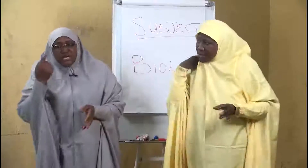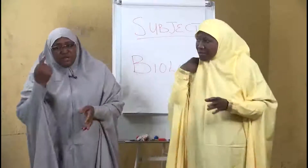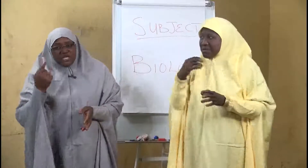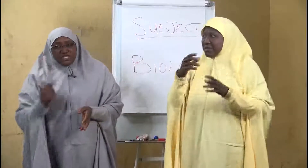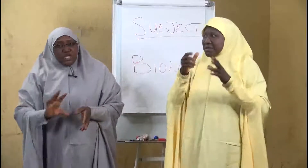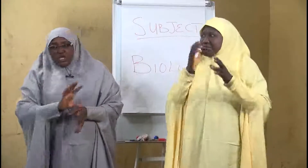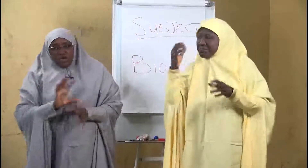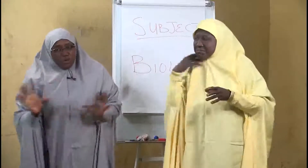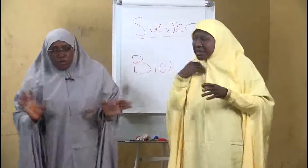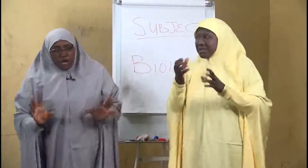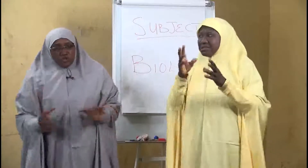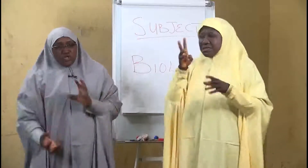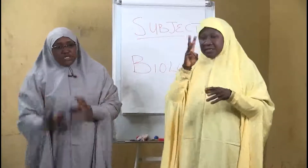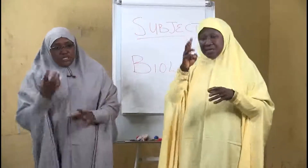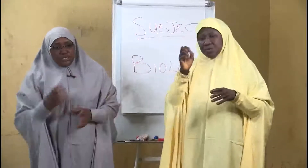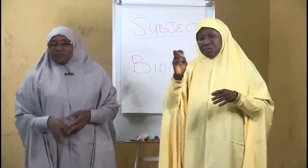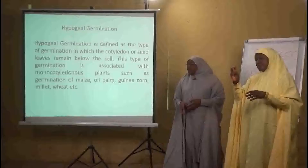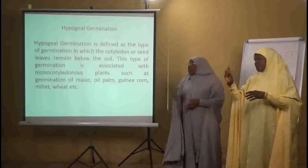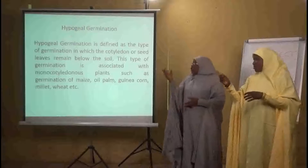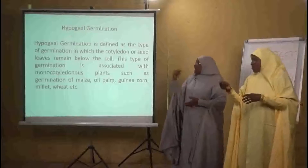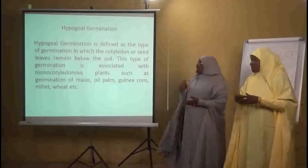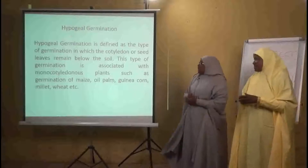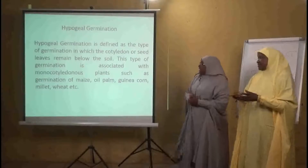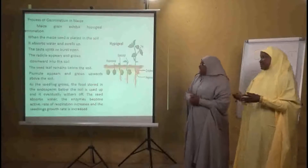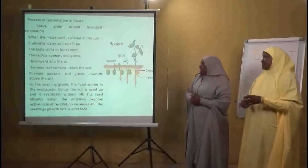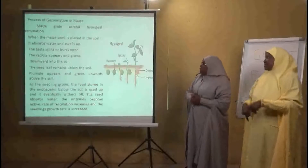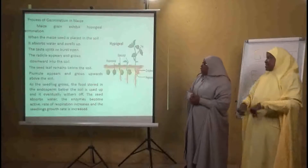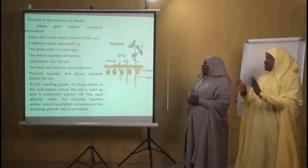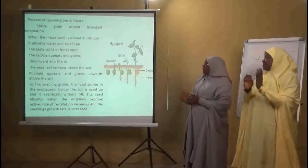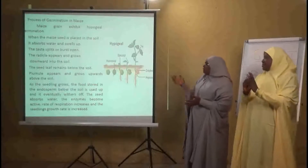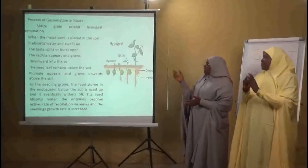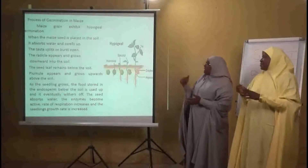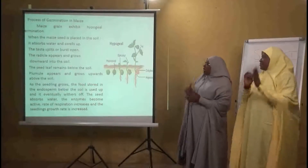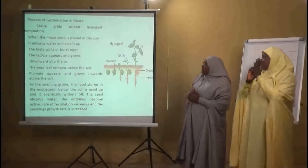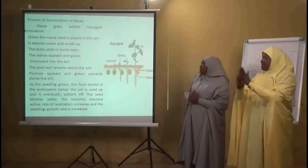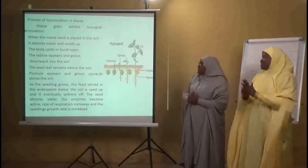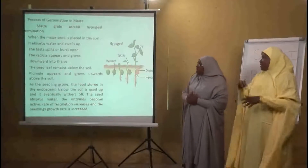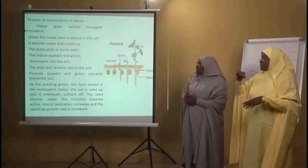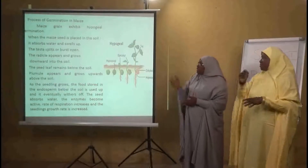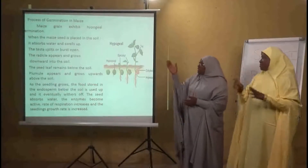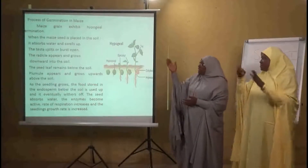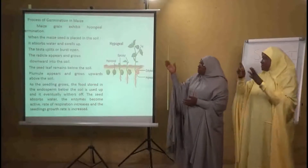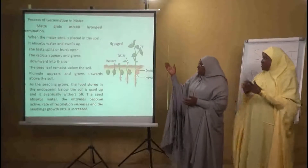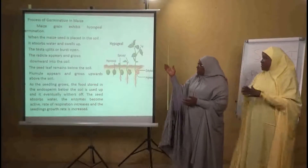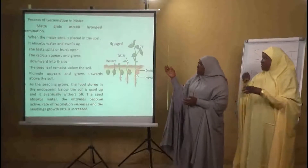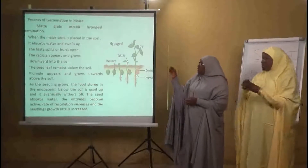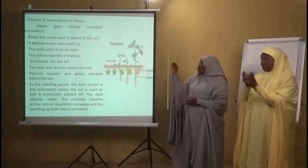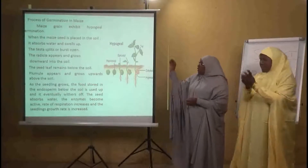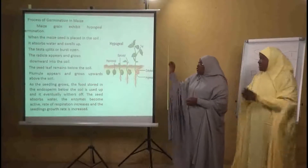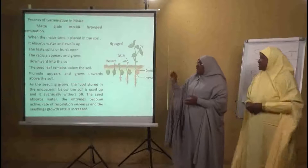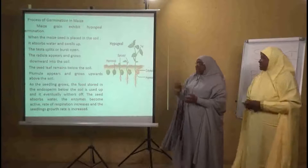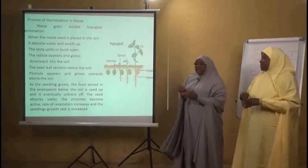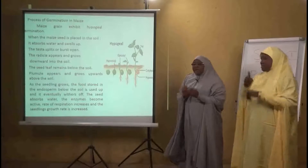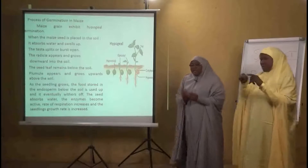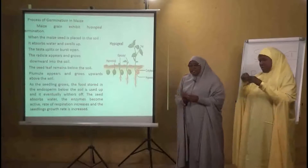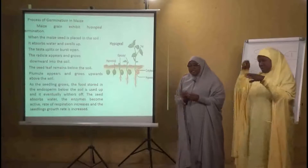they are germinating, they don't come out with the seed leaf. So let's look at example of Hypogeal germination in maize. When you